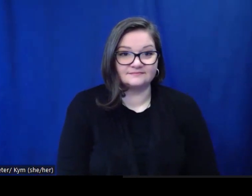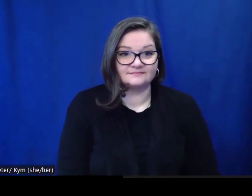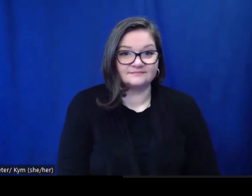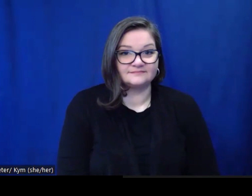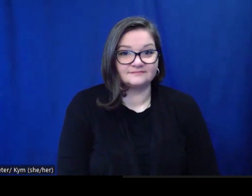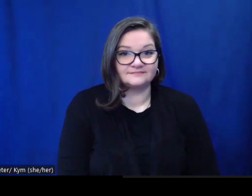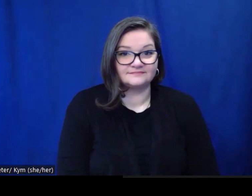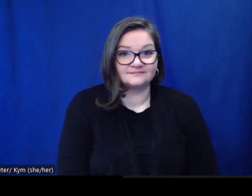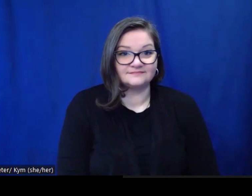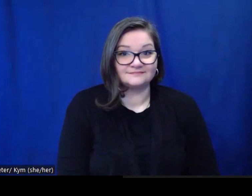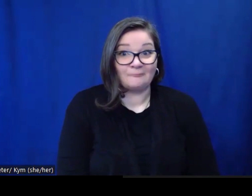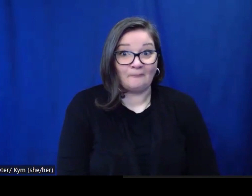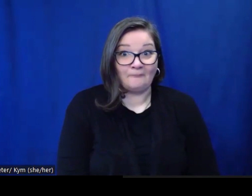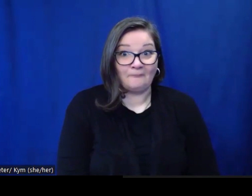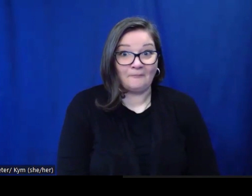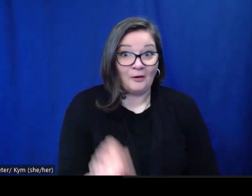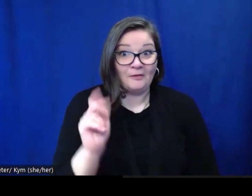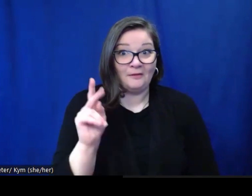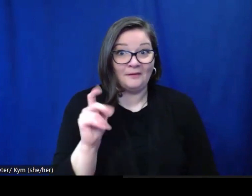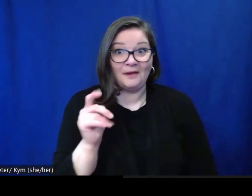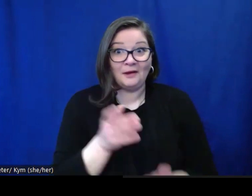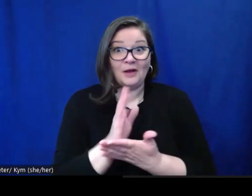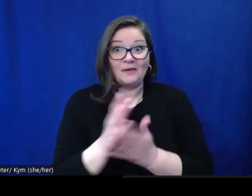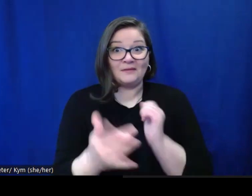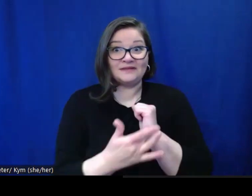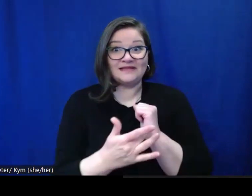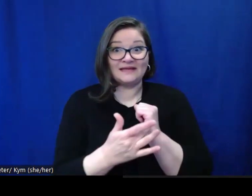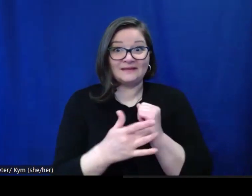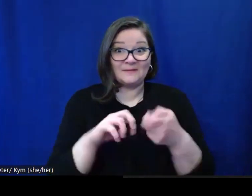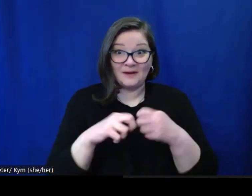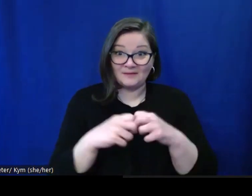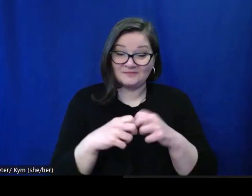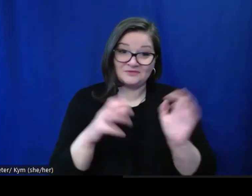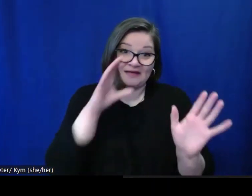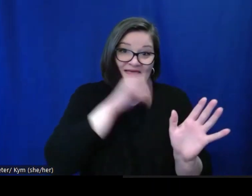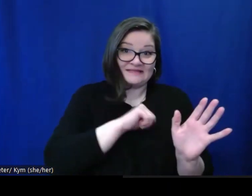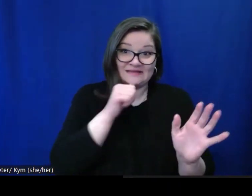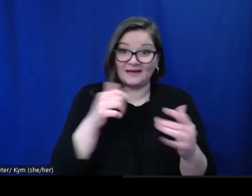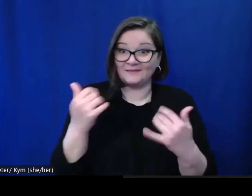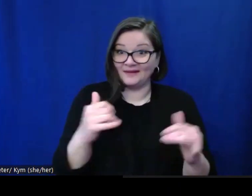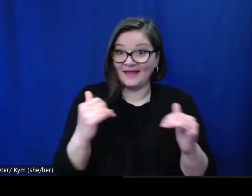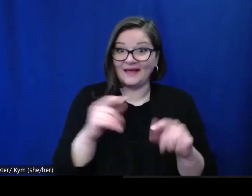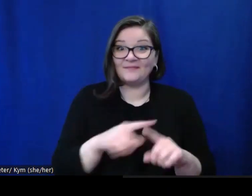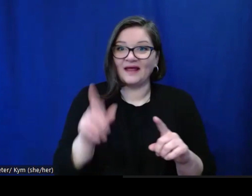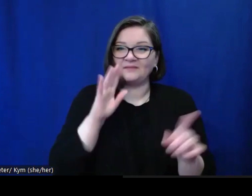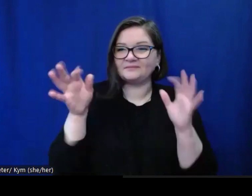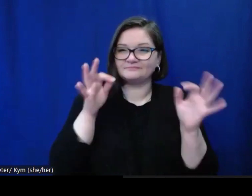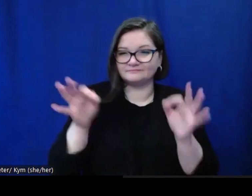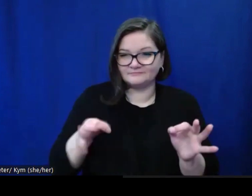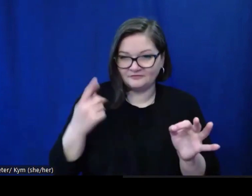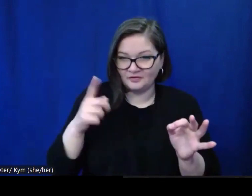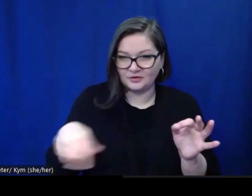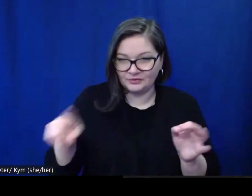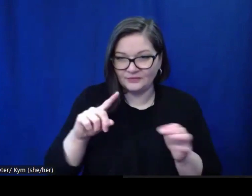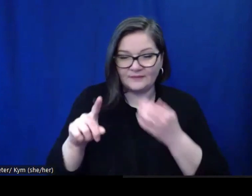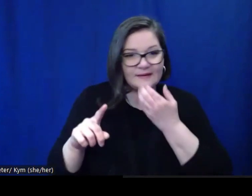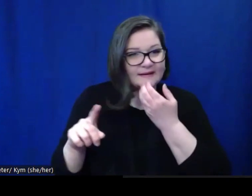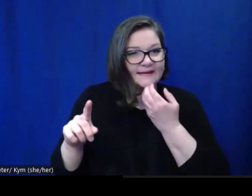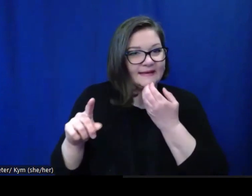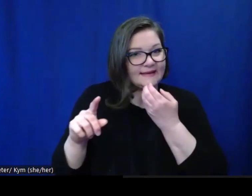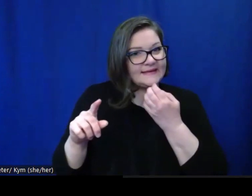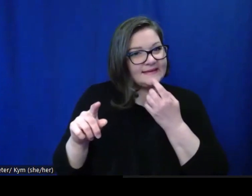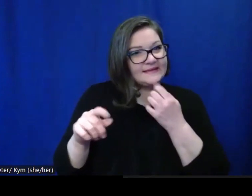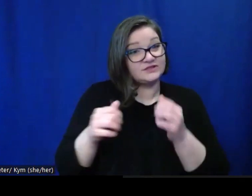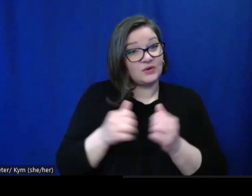All right, well, technical difficulty. My video is not going to play, but I'll describe it a little bit for you. So with